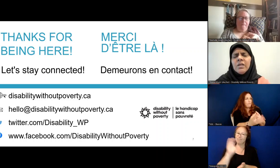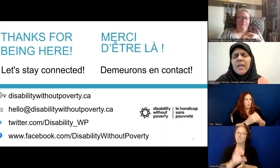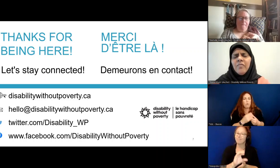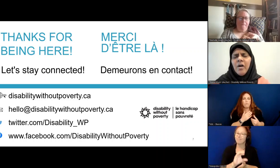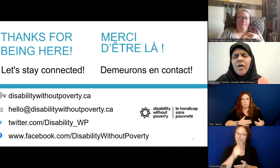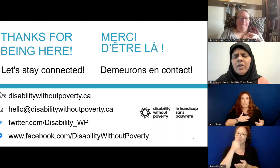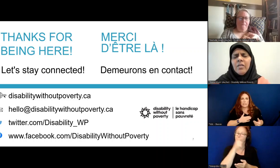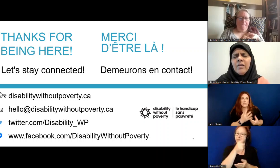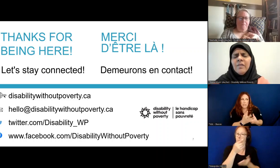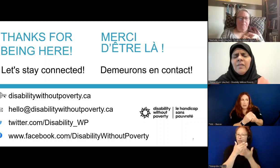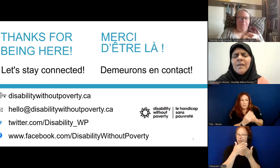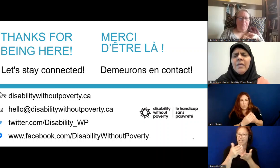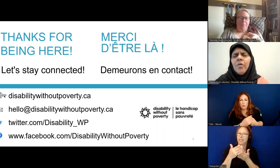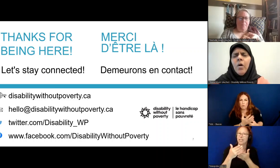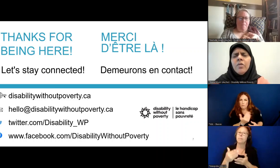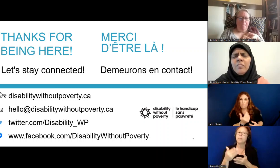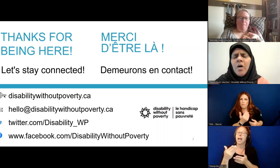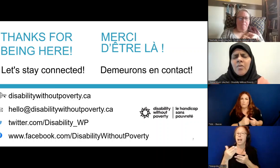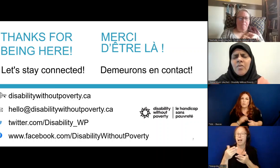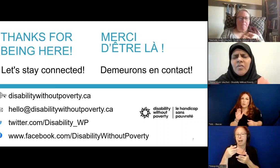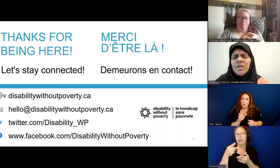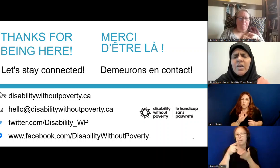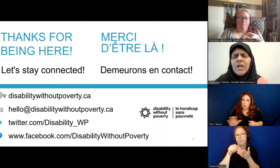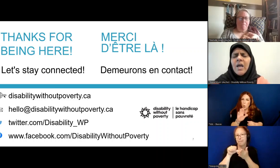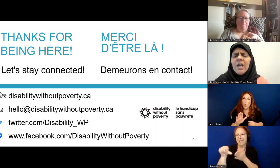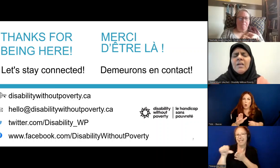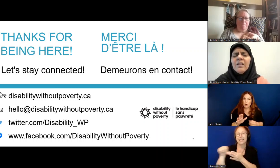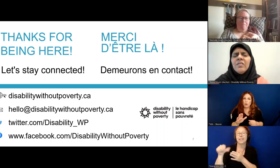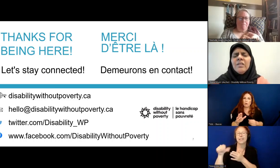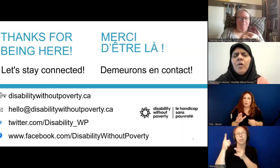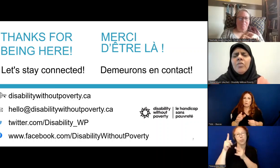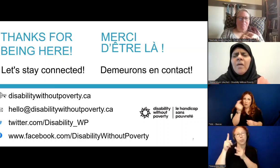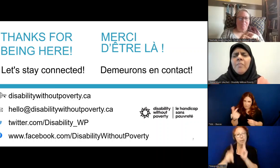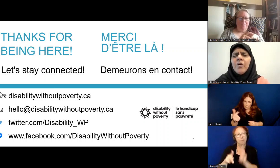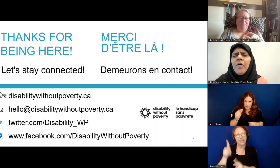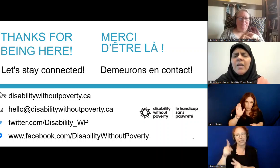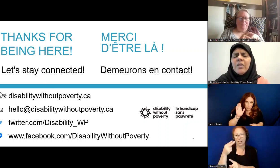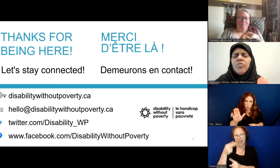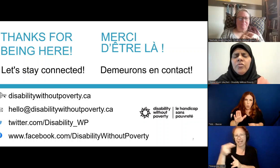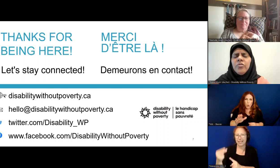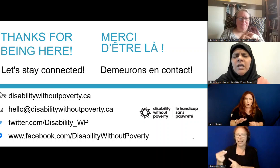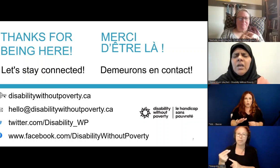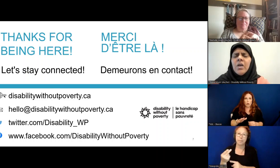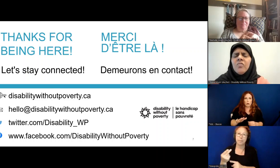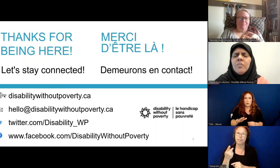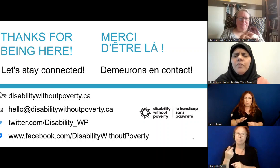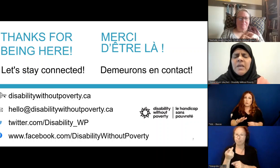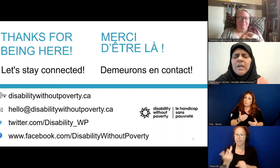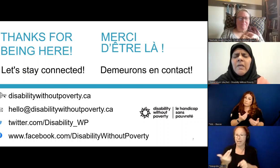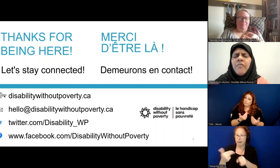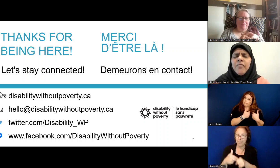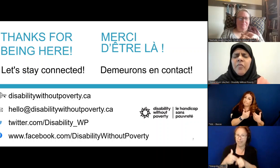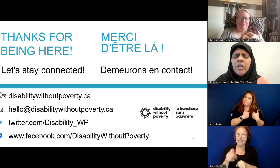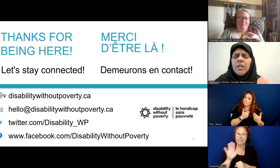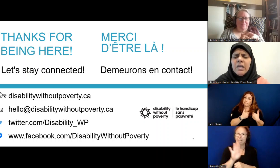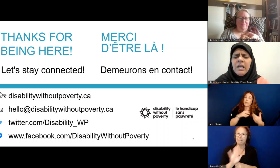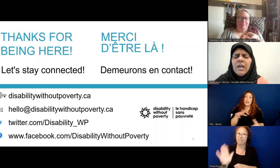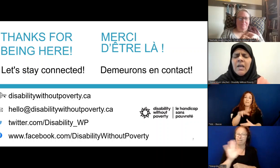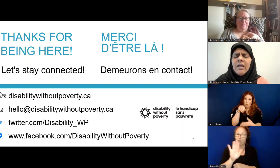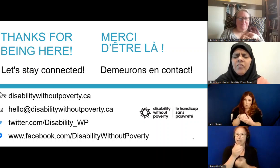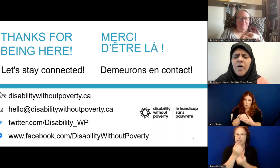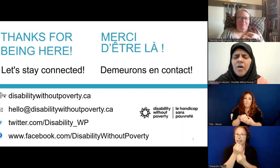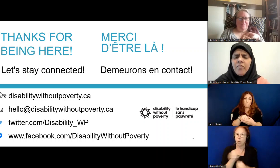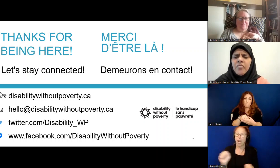involved, get involved. This is your democracy, and it is your democratic duty to be